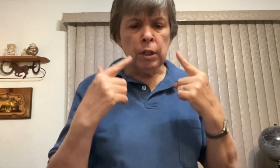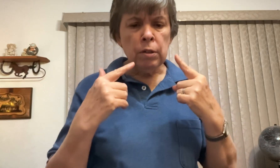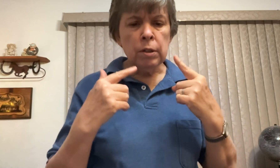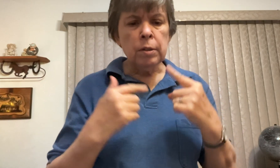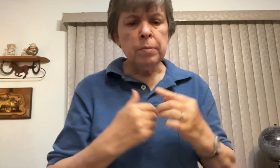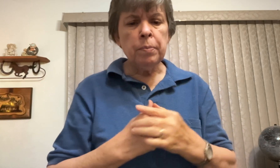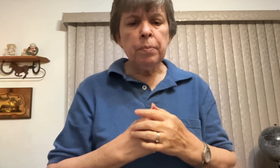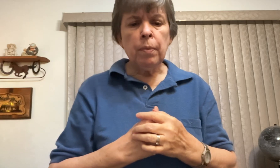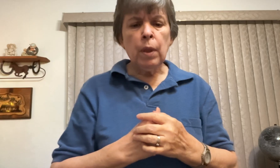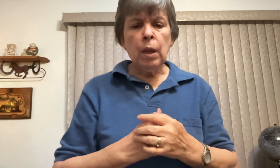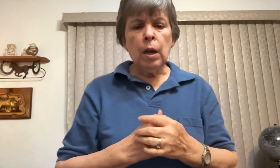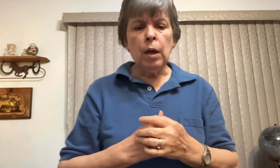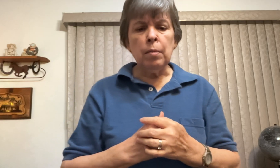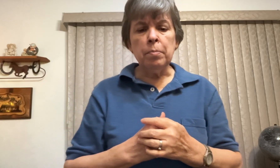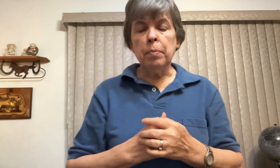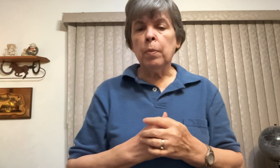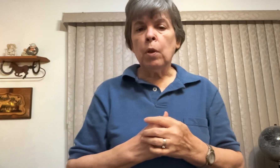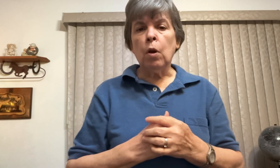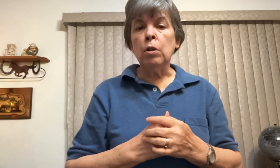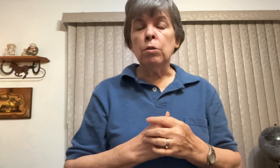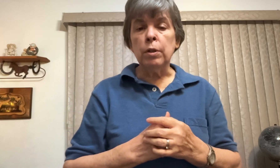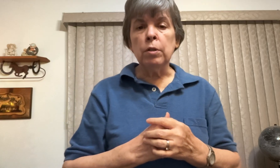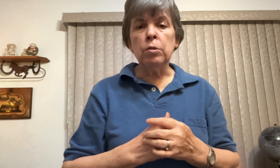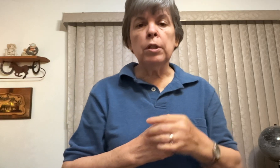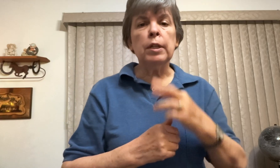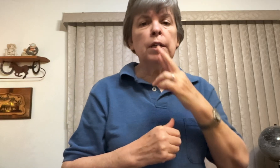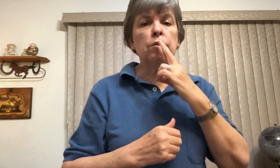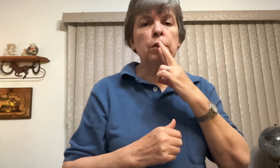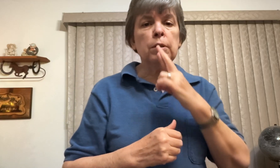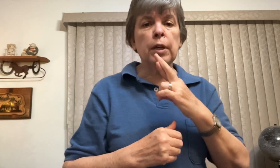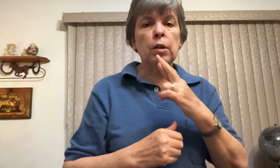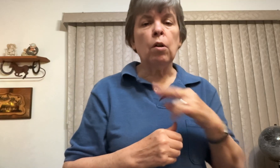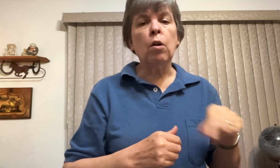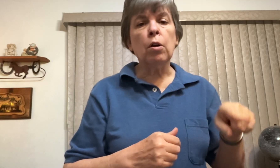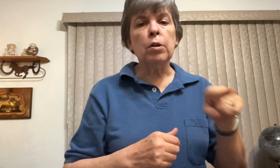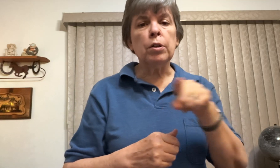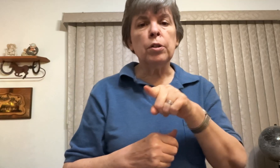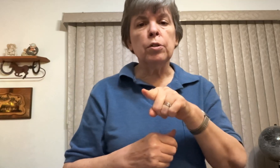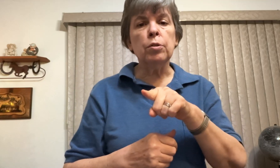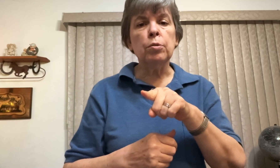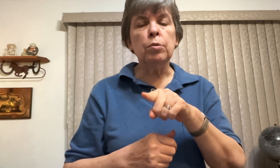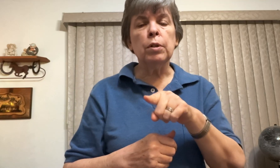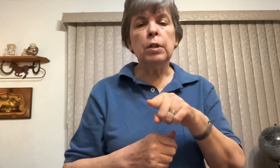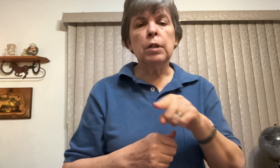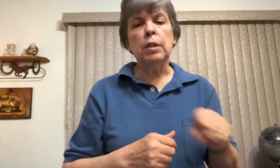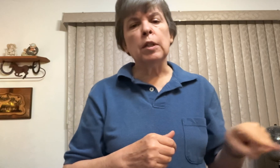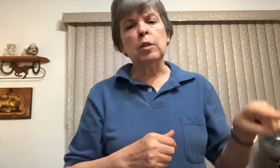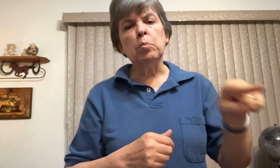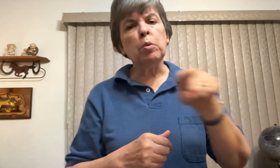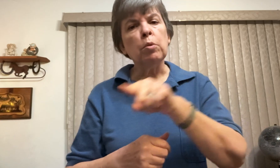look. Are you guilty? Again, you can say are you, that's the plural